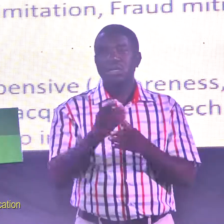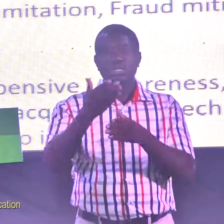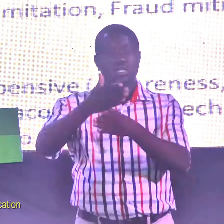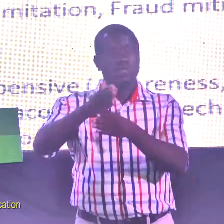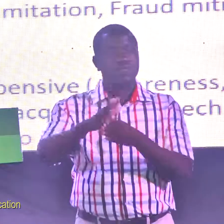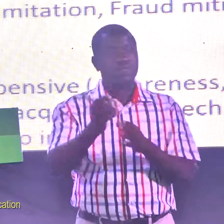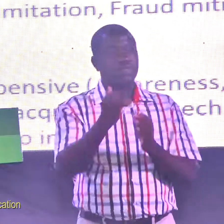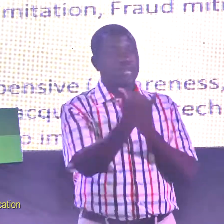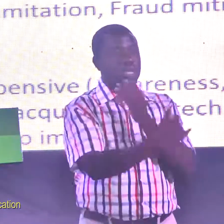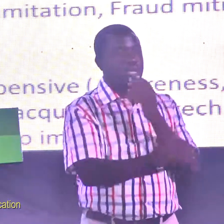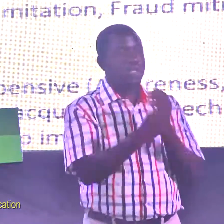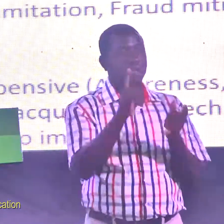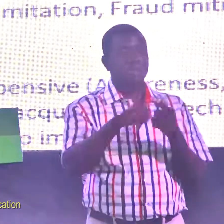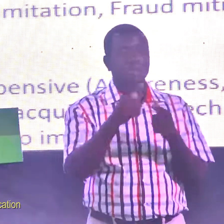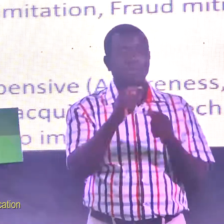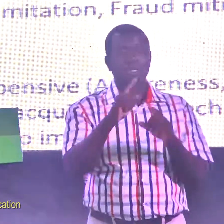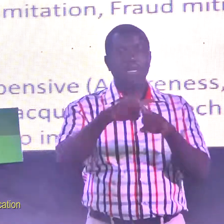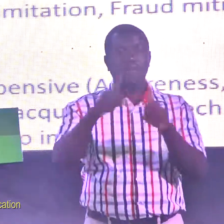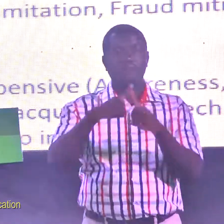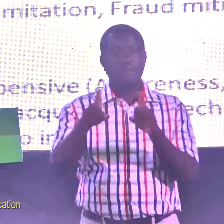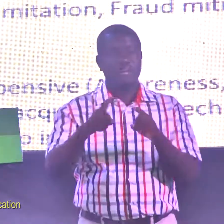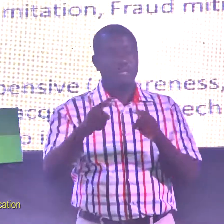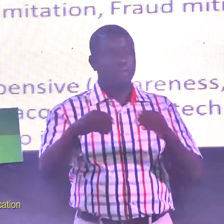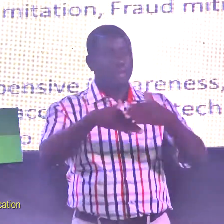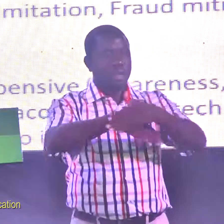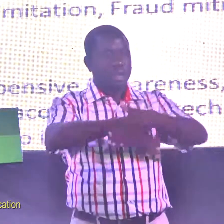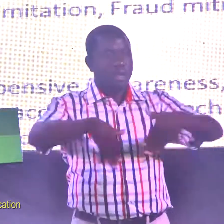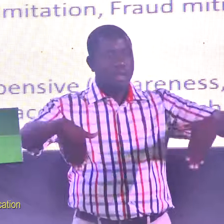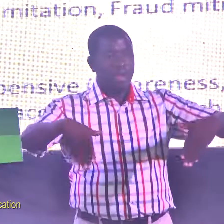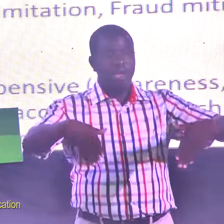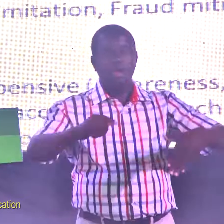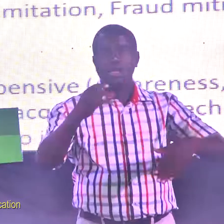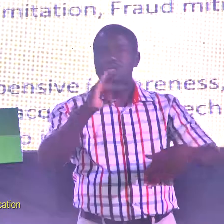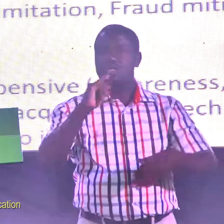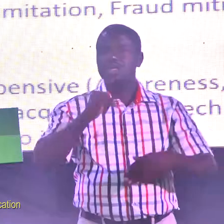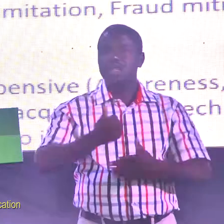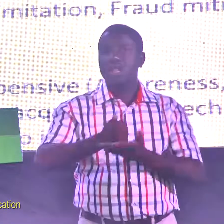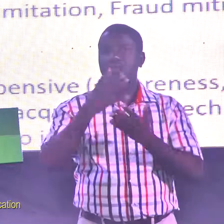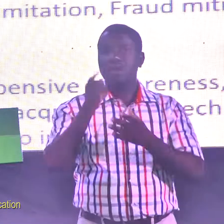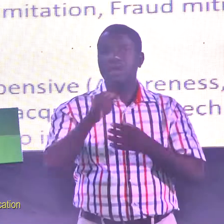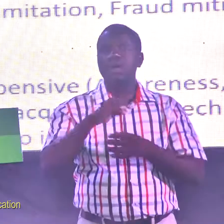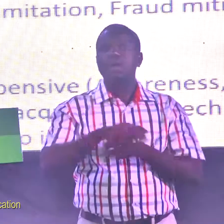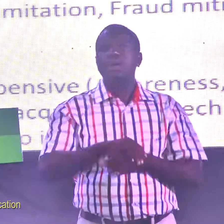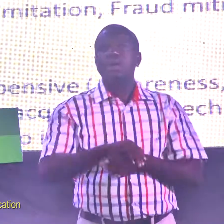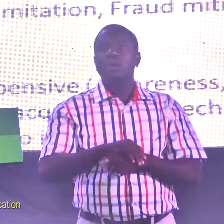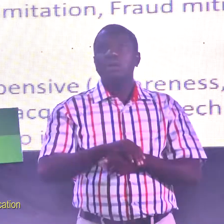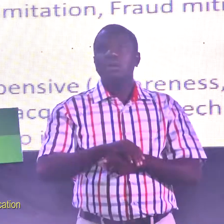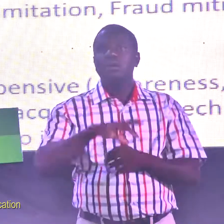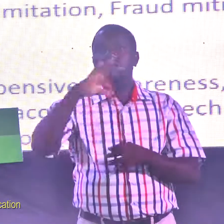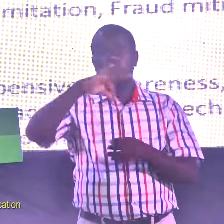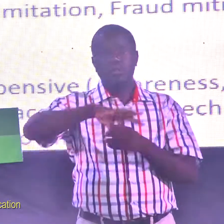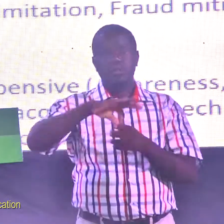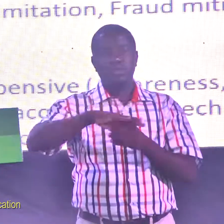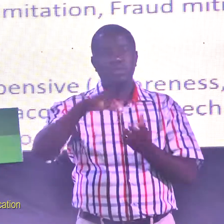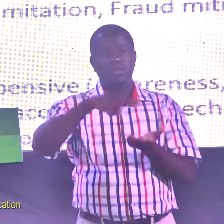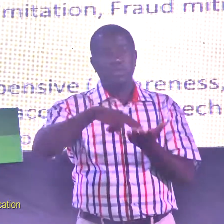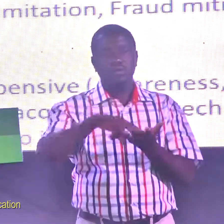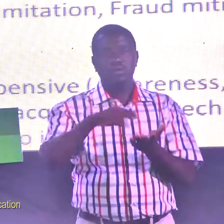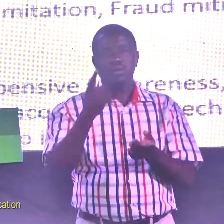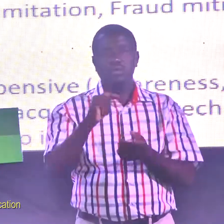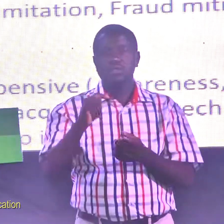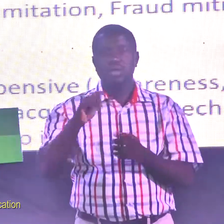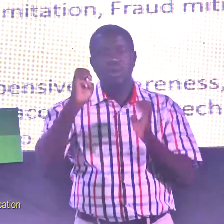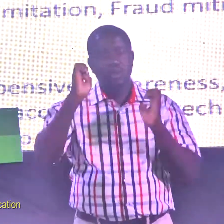of the country into boundaries is helped by voter registration. The mobile campaigns, the